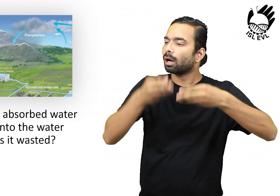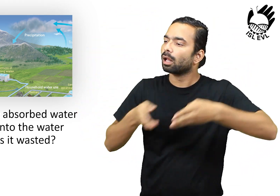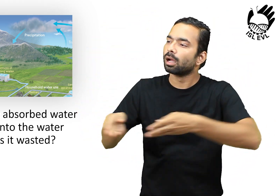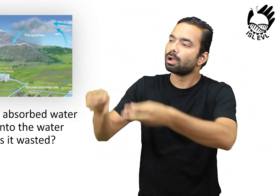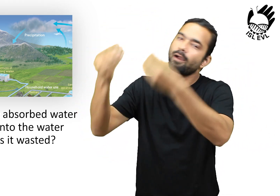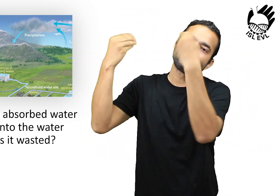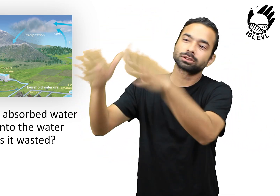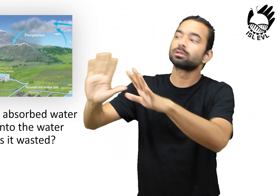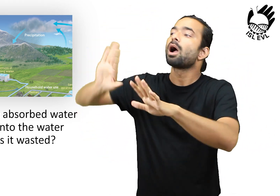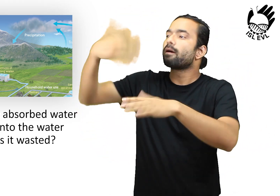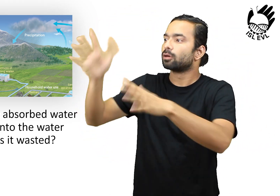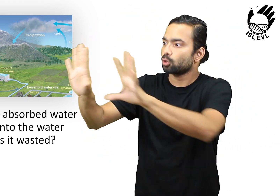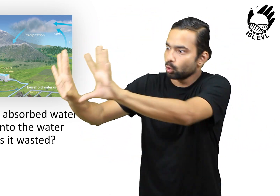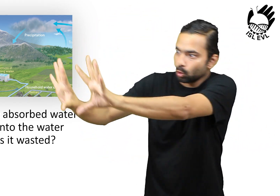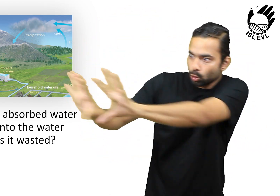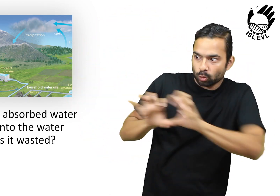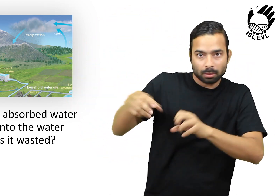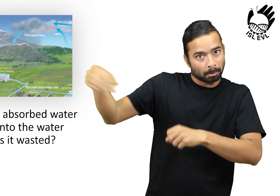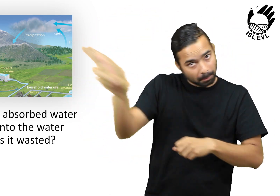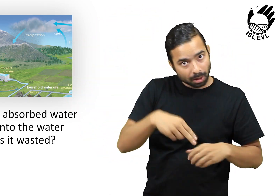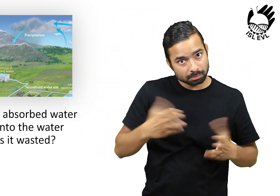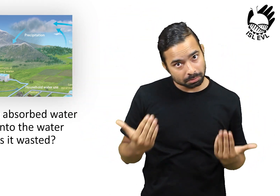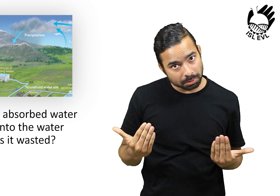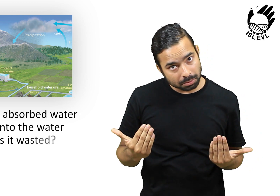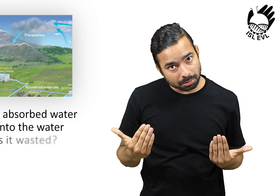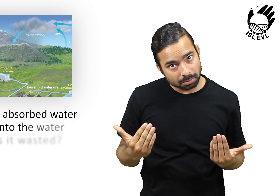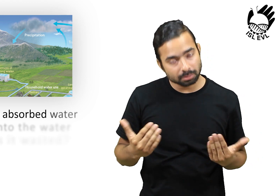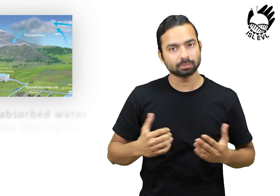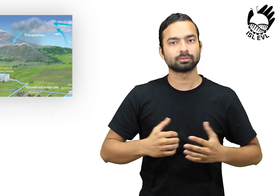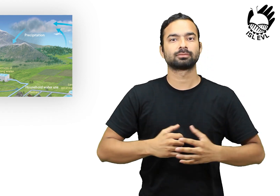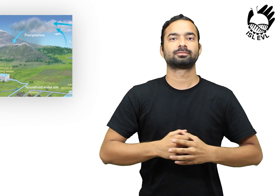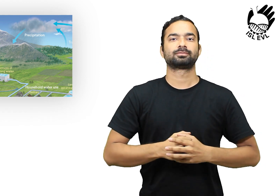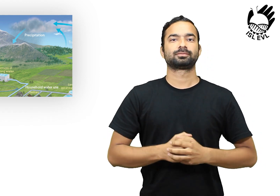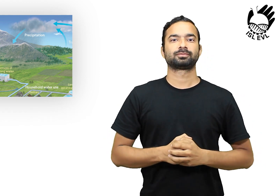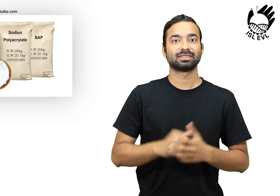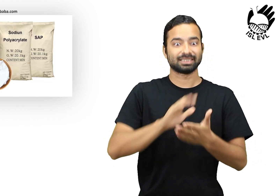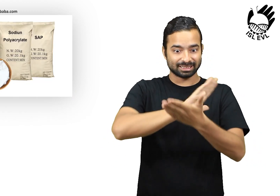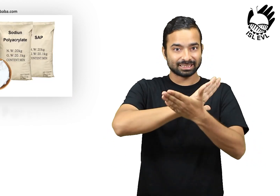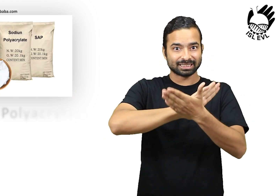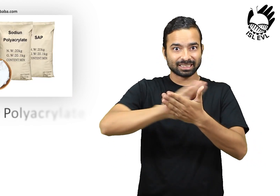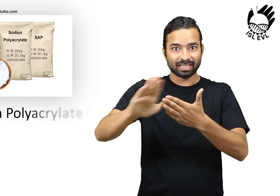Does the absorbed water go back into the water cycle, or is it now wasted?